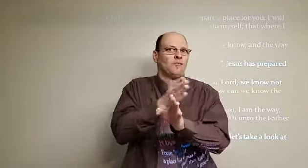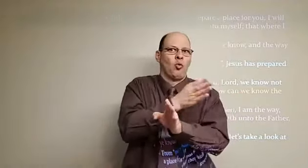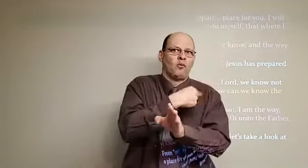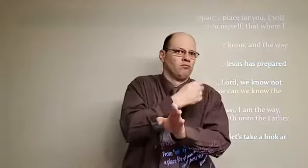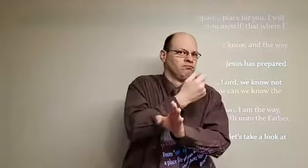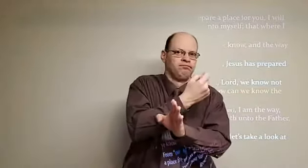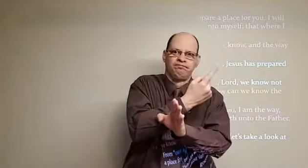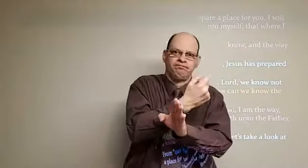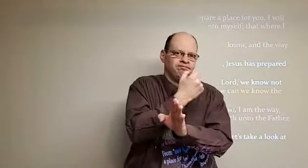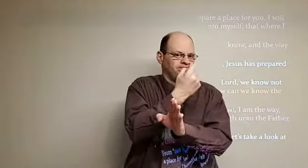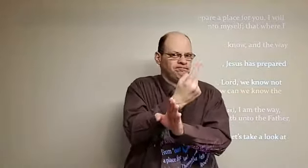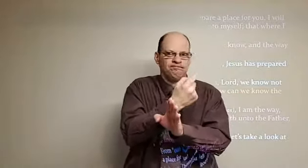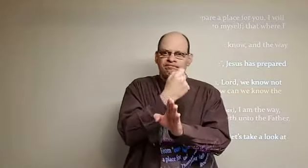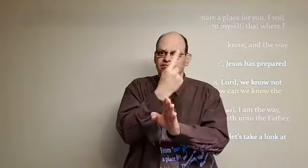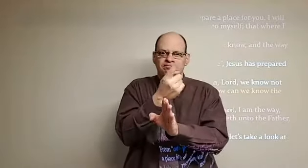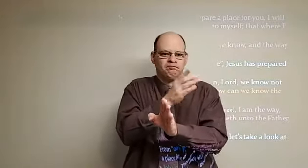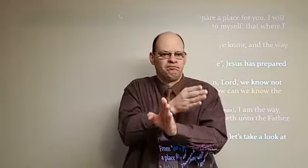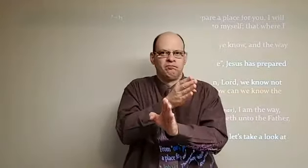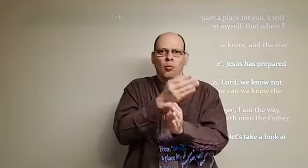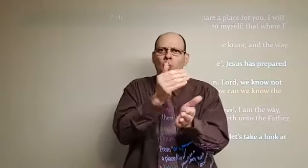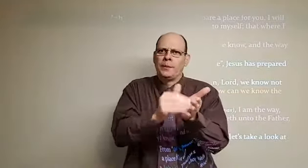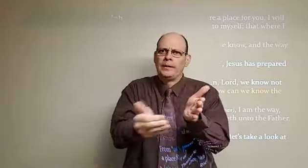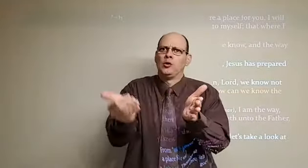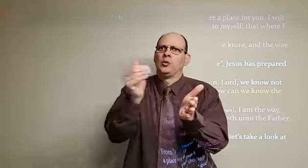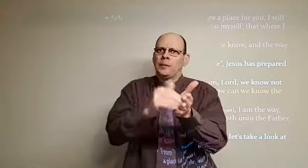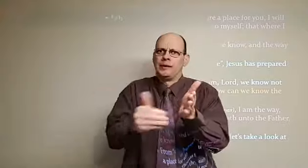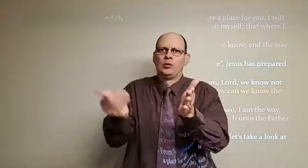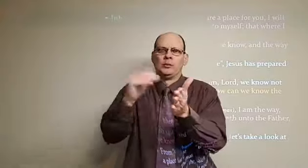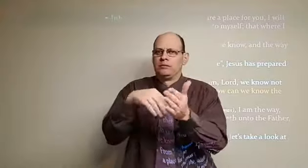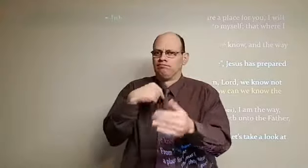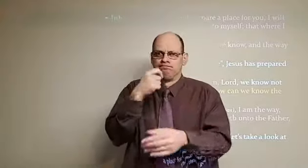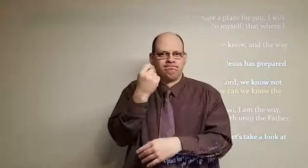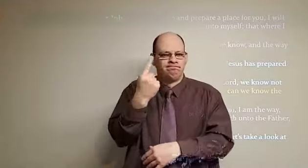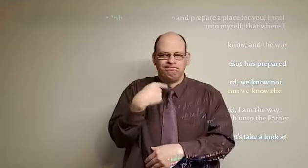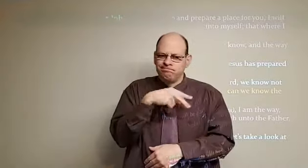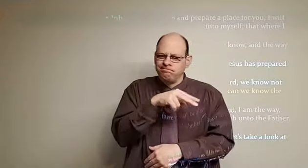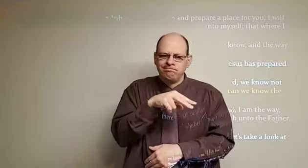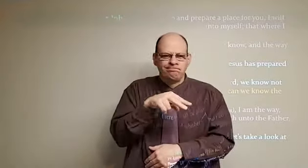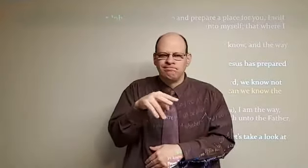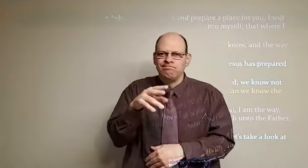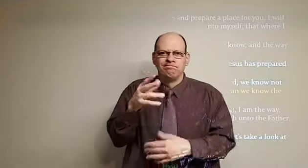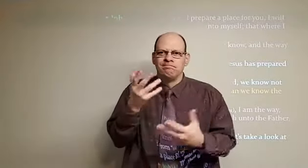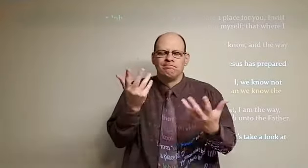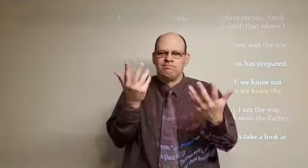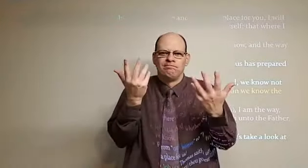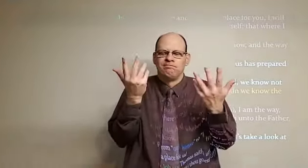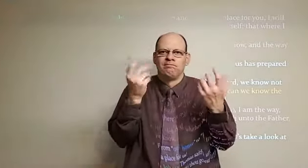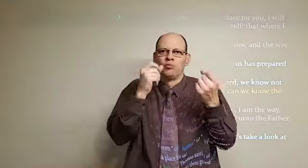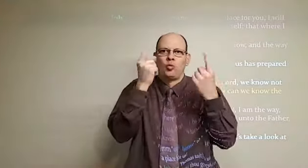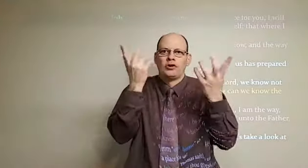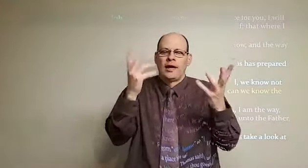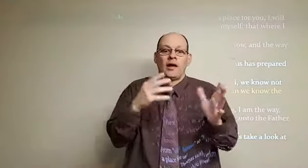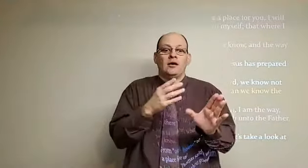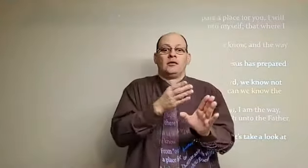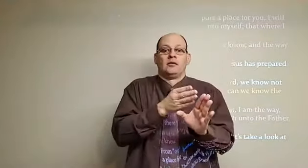that was before I got the Holy Ghost I really didn't understand and I would I would look at it and I would you know read it over and over and it just never made